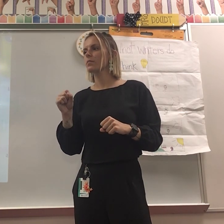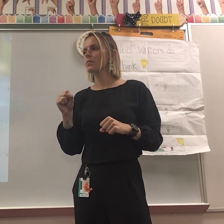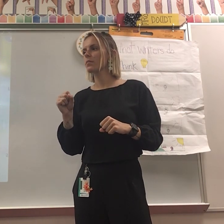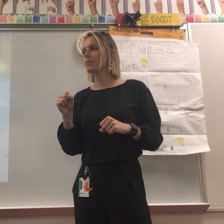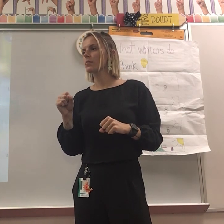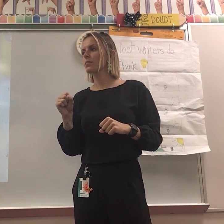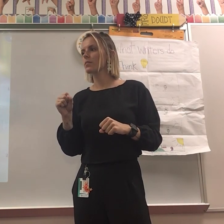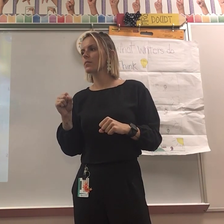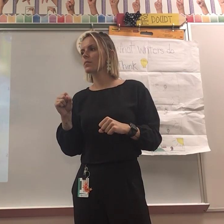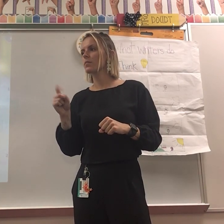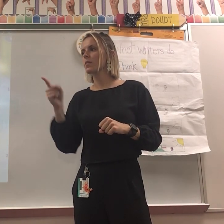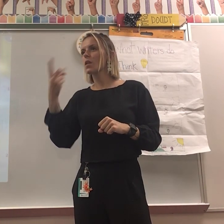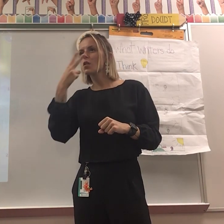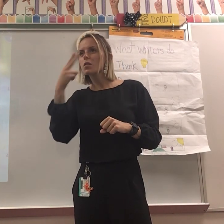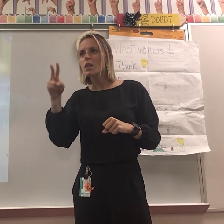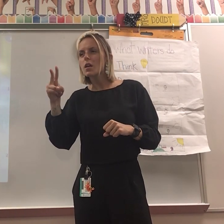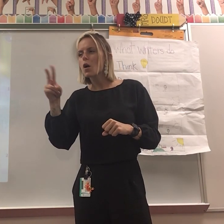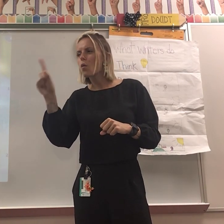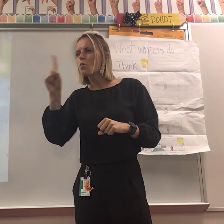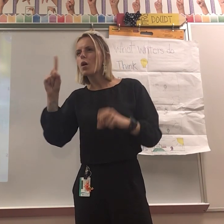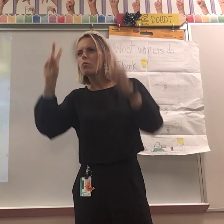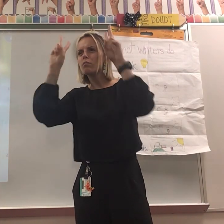Yeah, and where are the quotations?